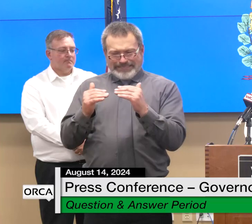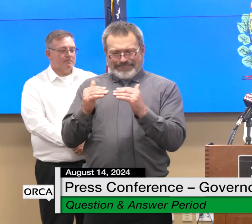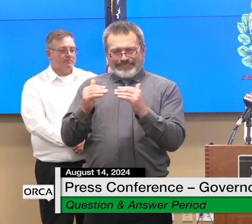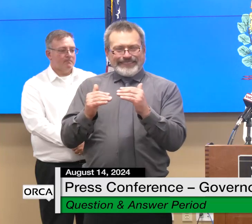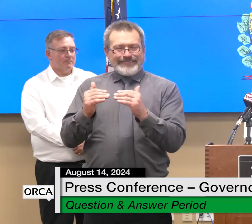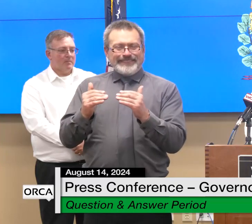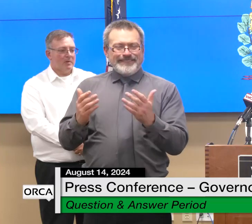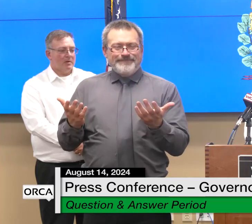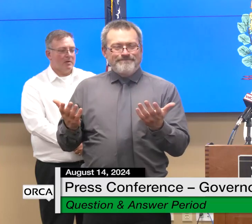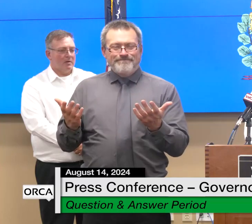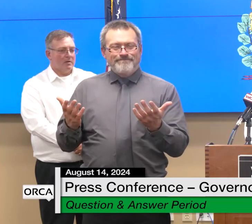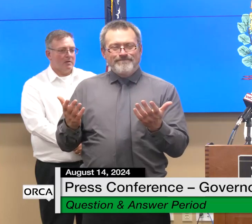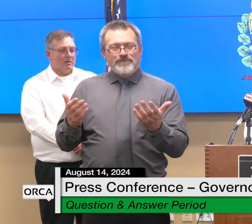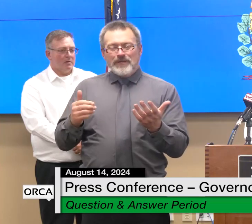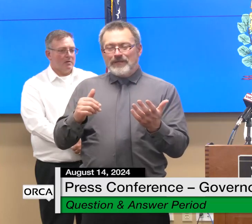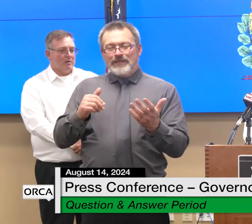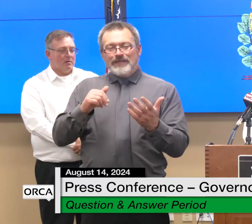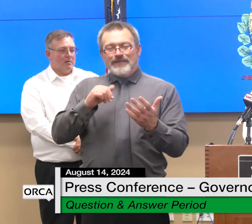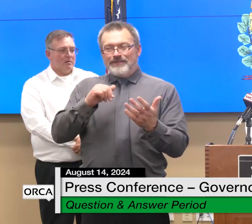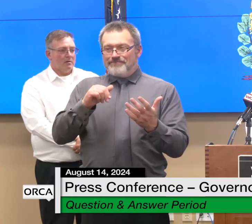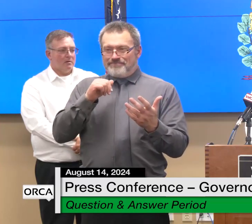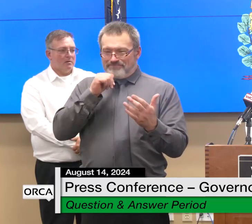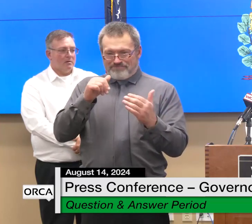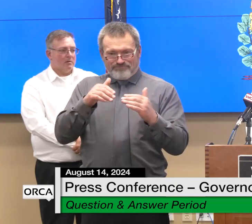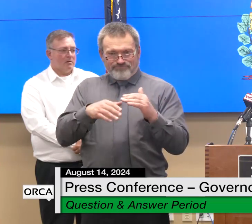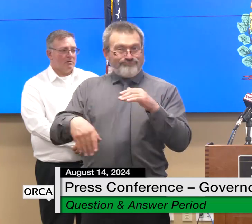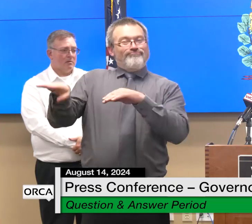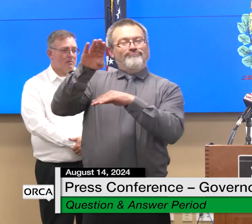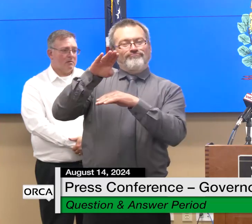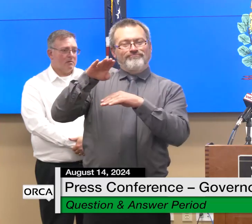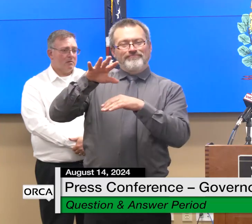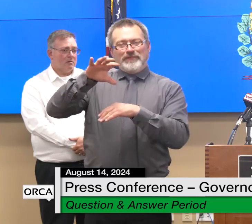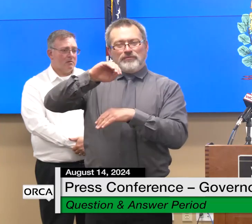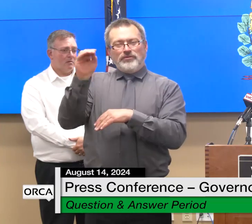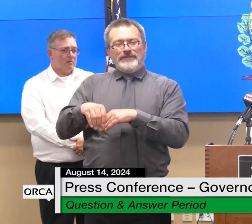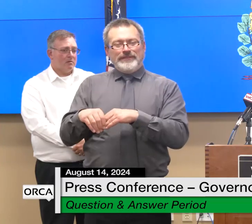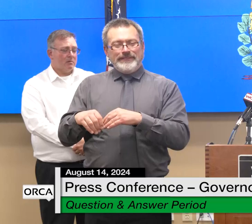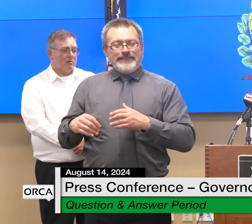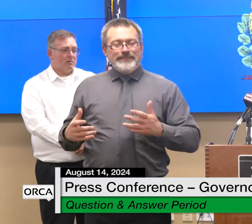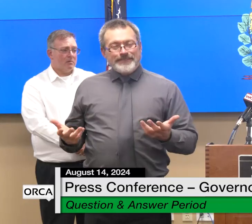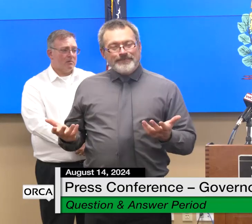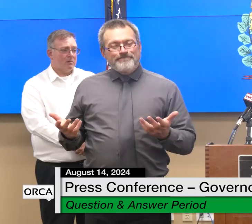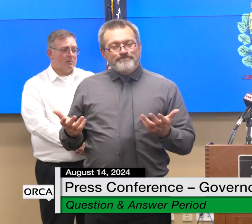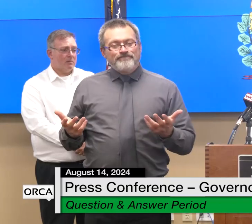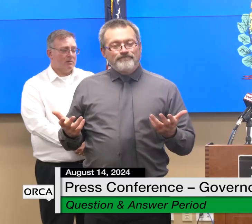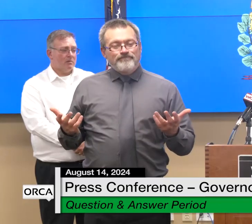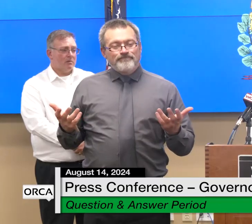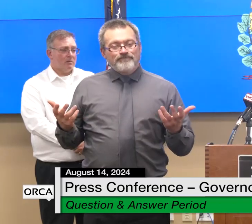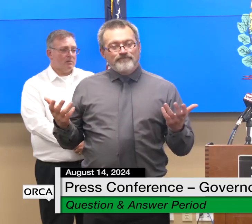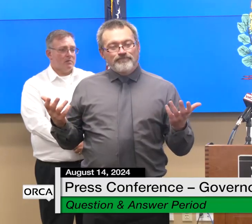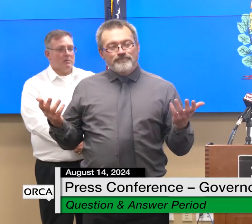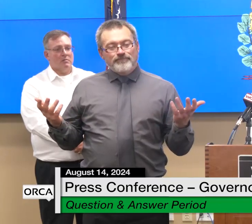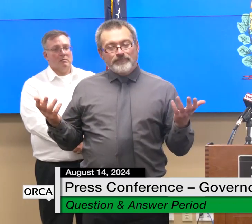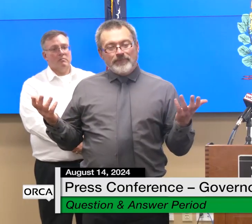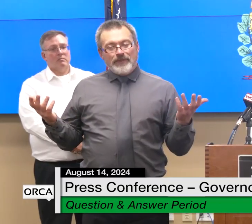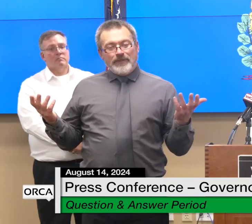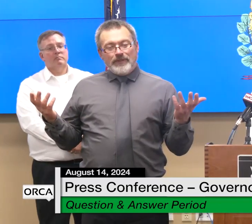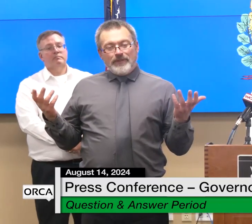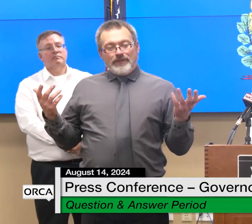get over the top. And again, I would just owe that to the party faithful.